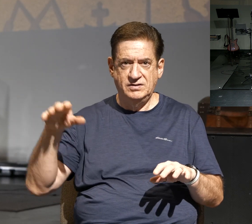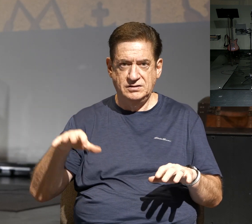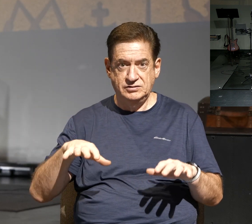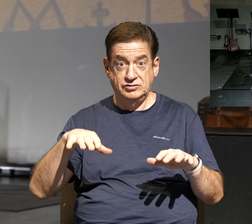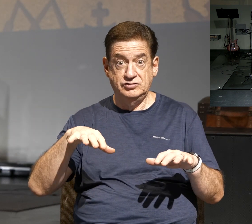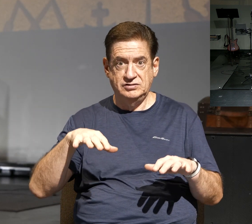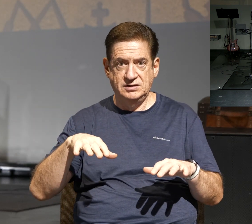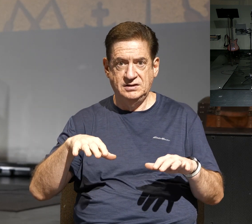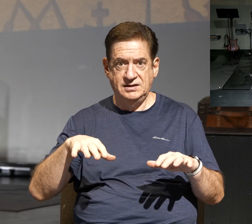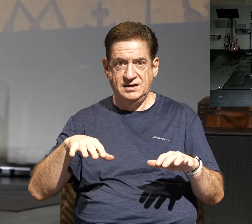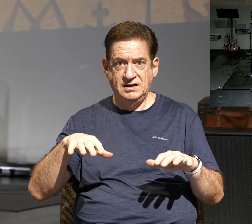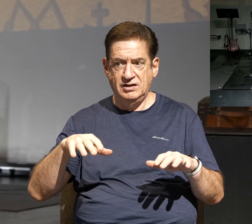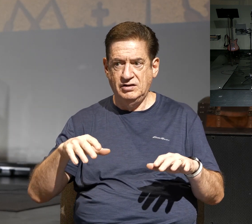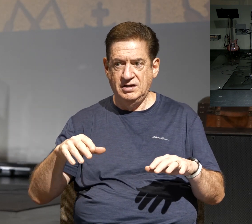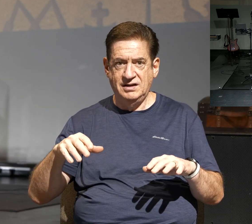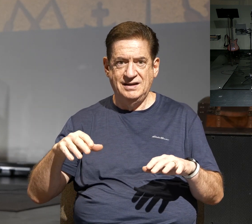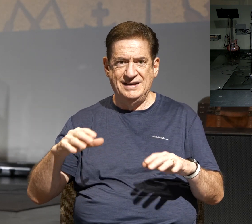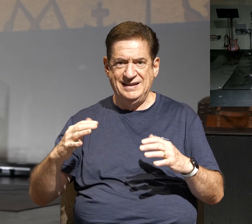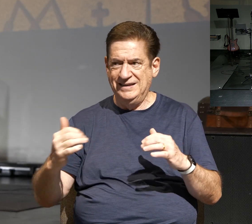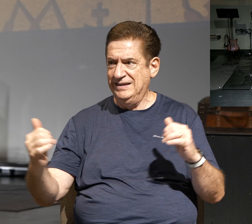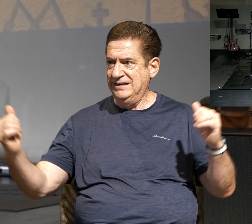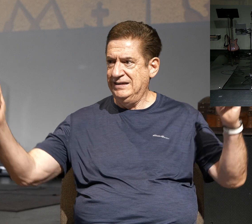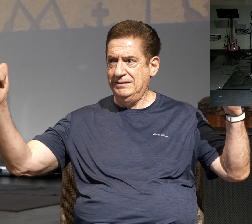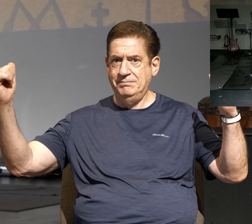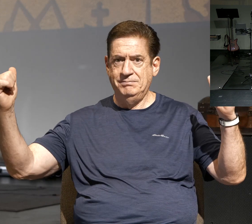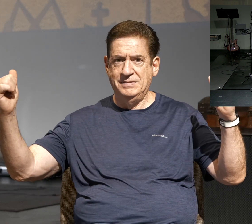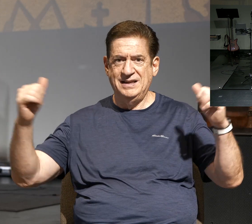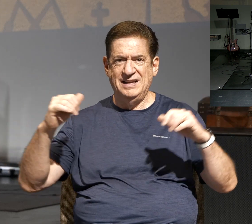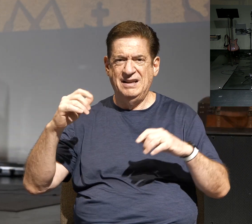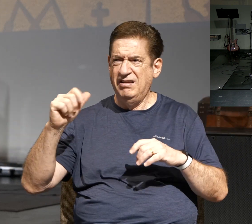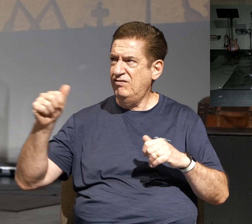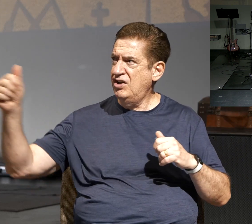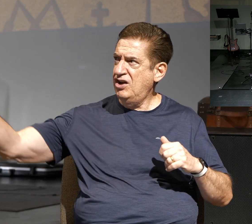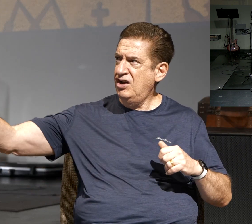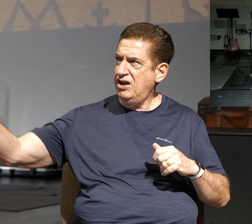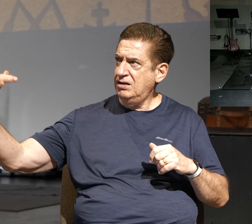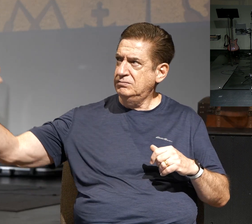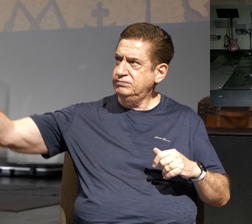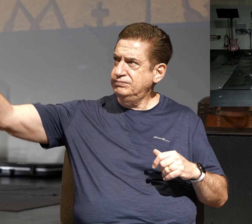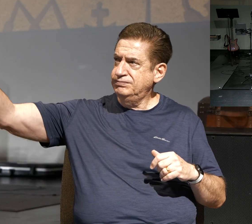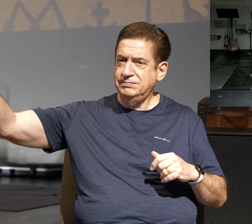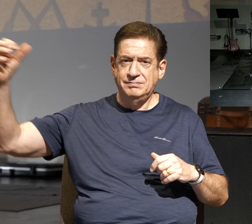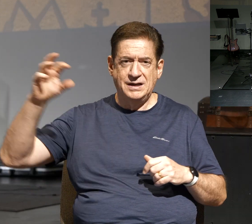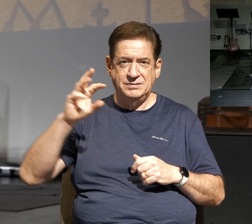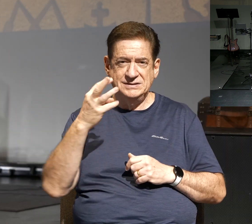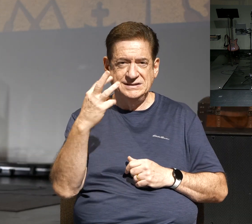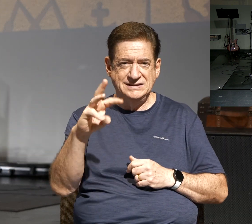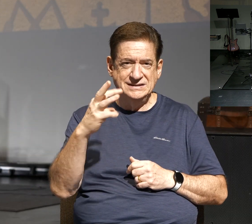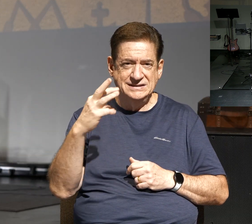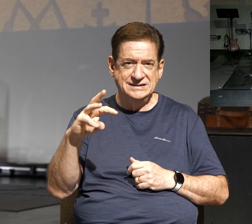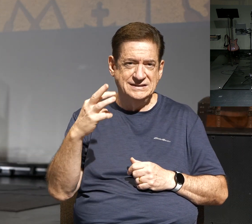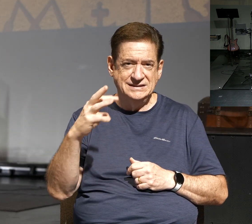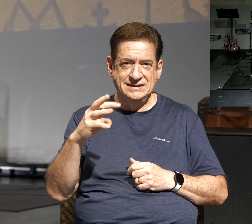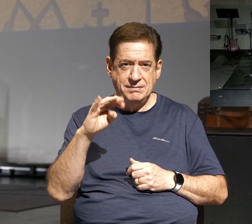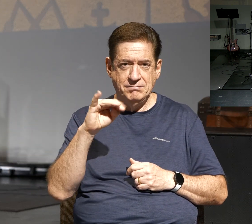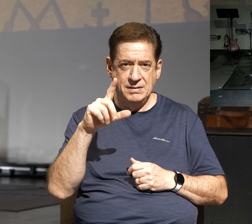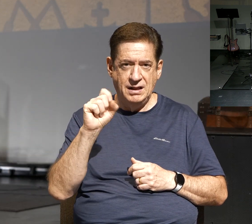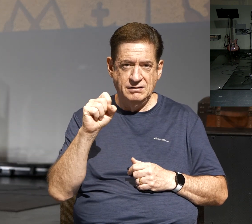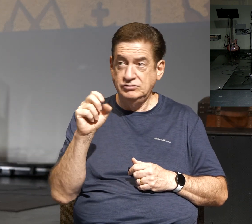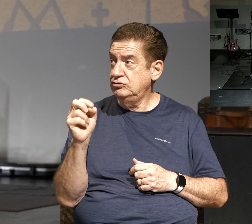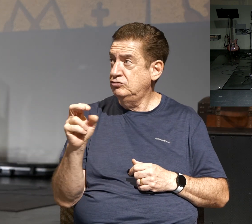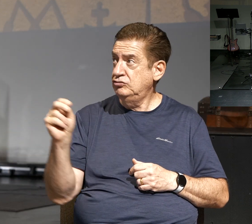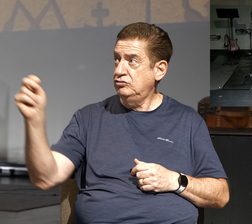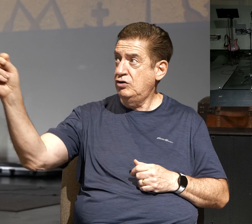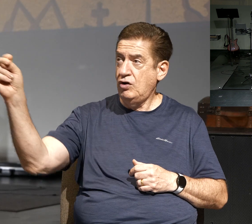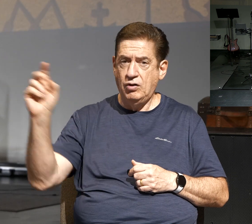and rose up in a heap very far away, about 16 miles